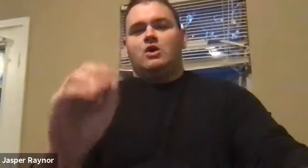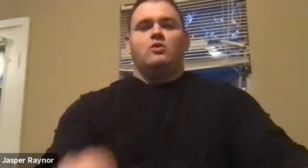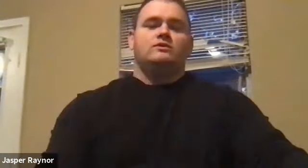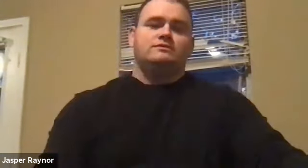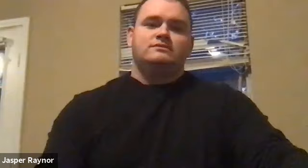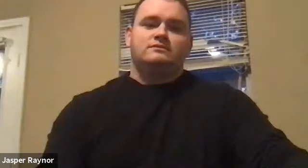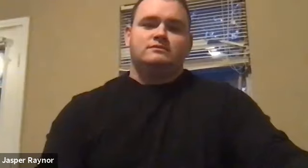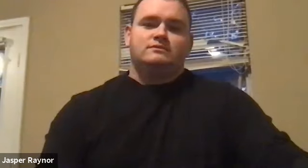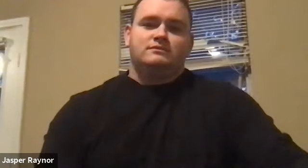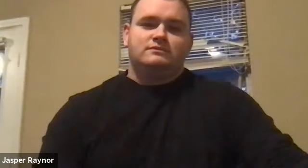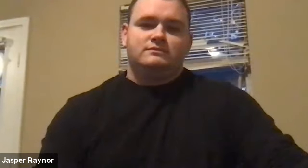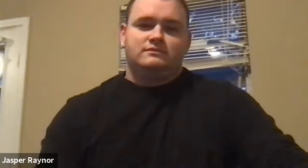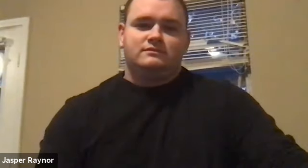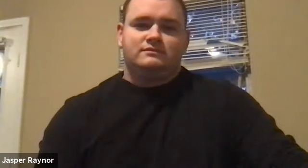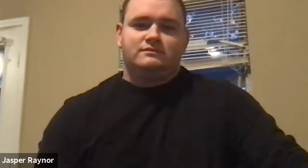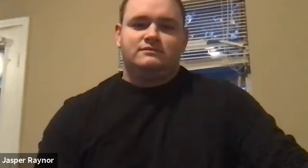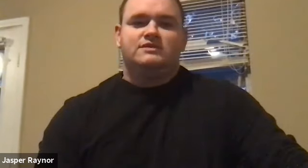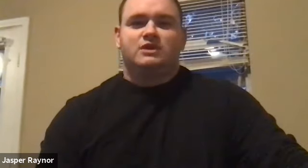S-O-S-O. So. So.